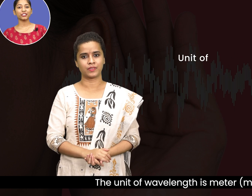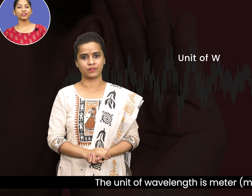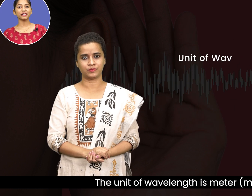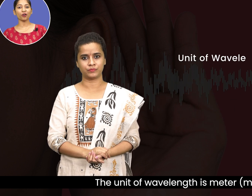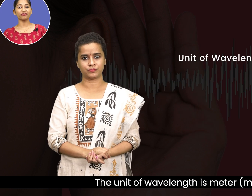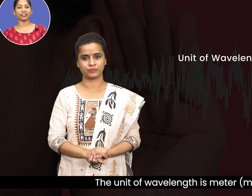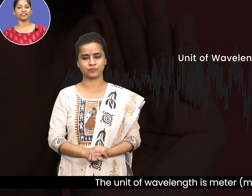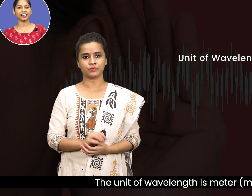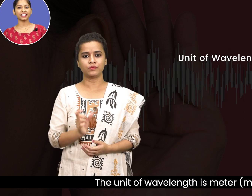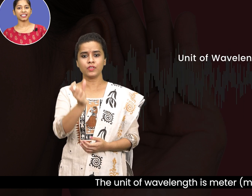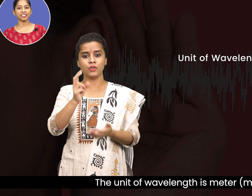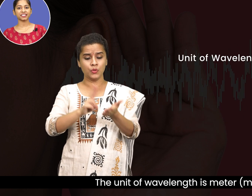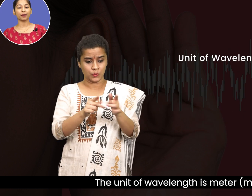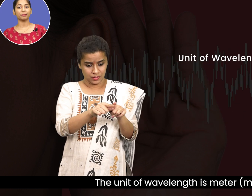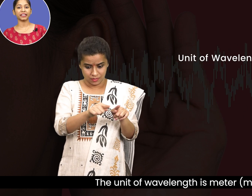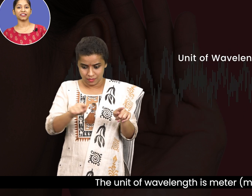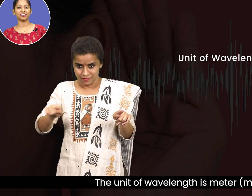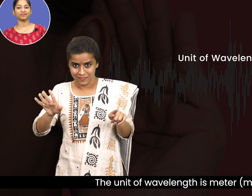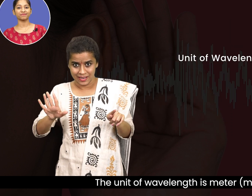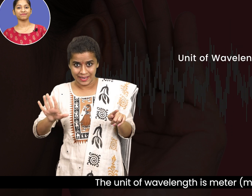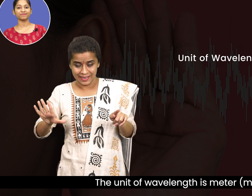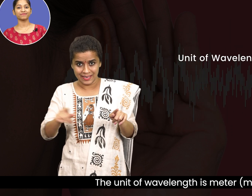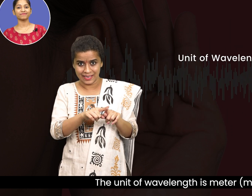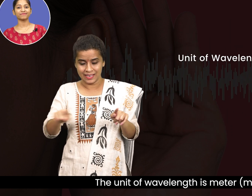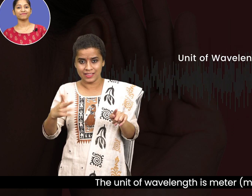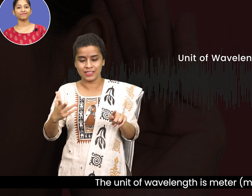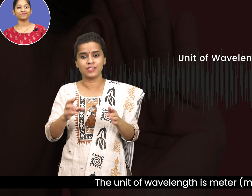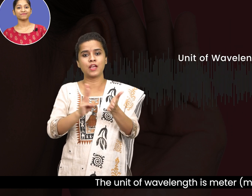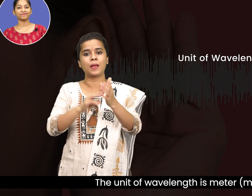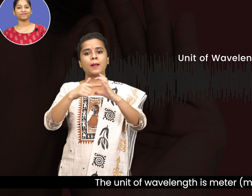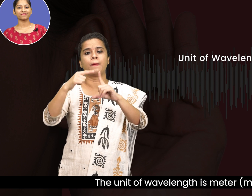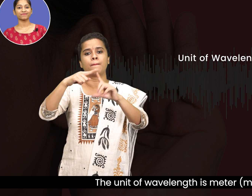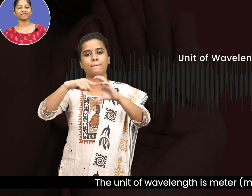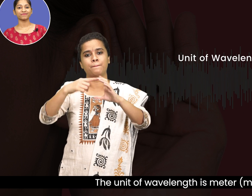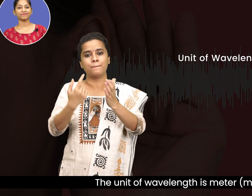The unit of wavelength is meter.